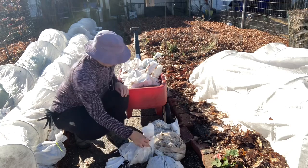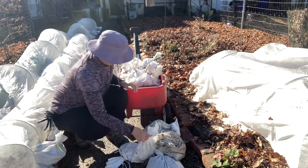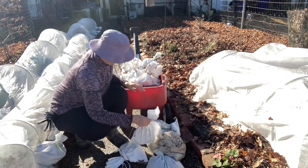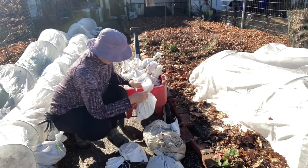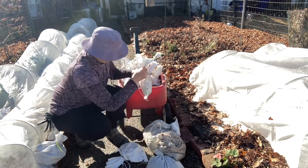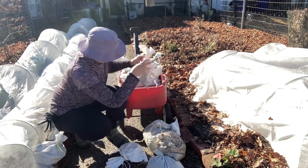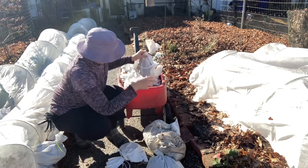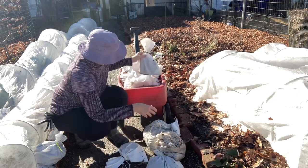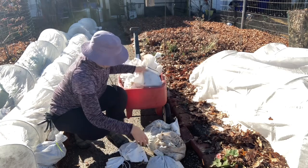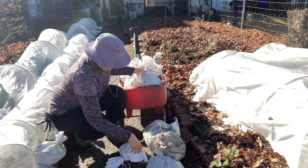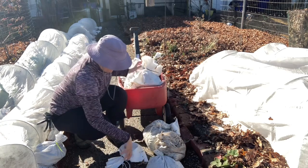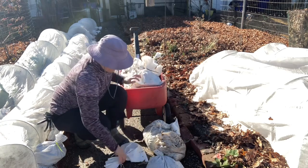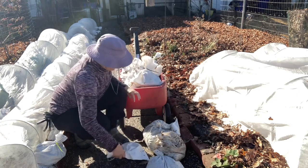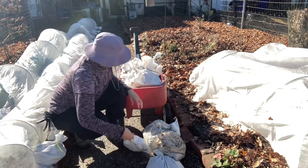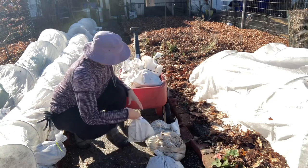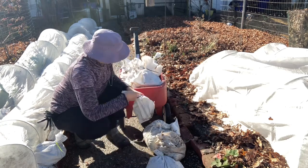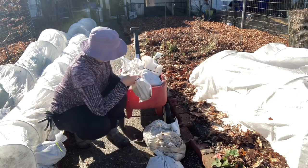this long sleeve shirt.